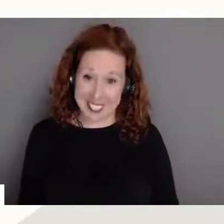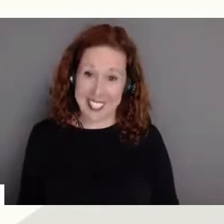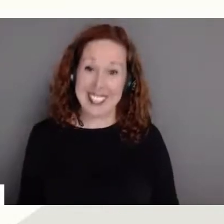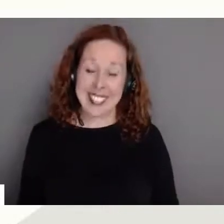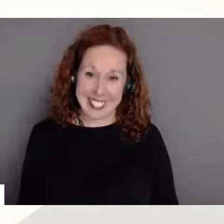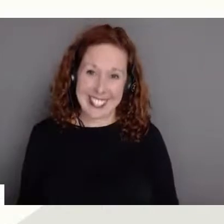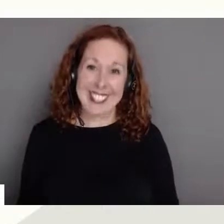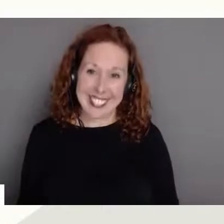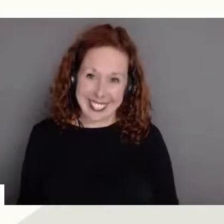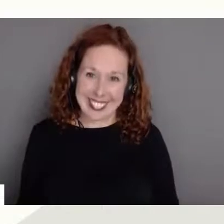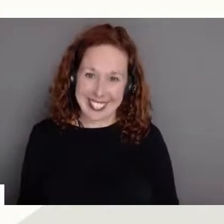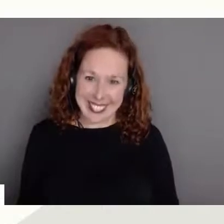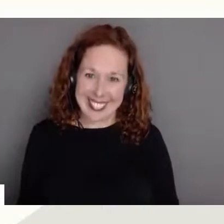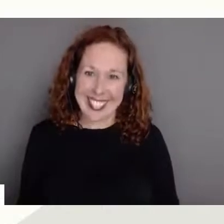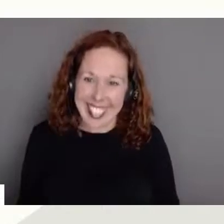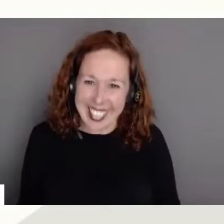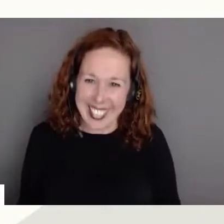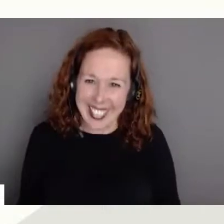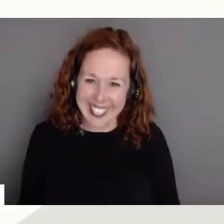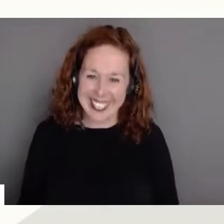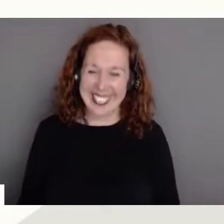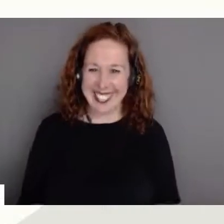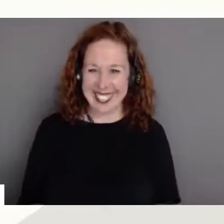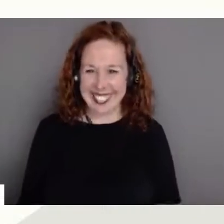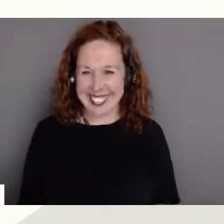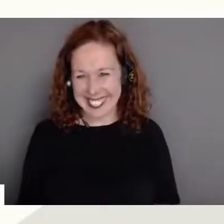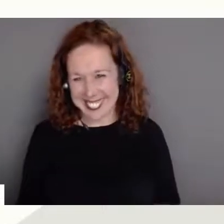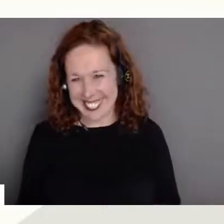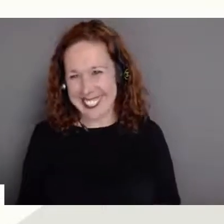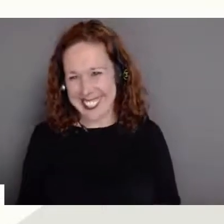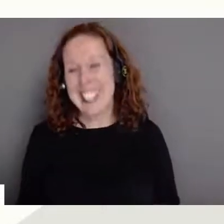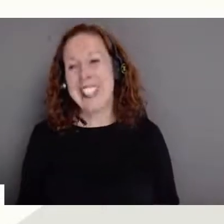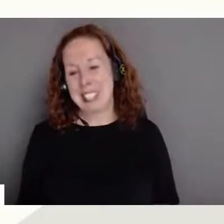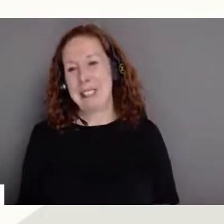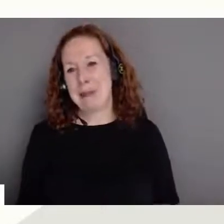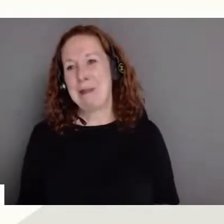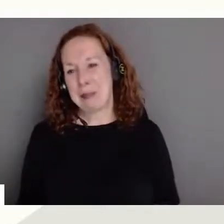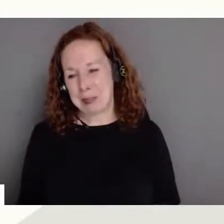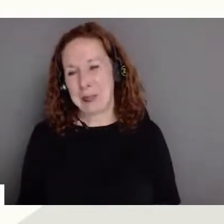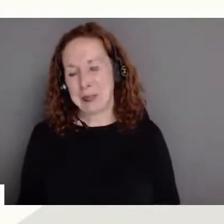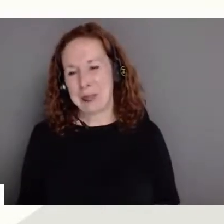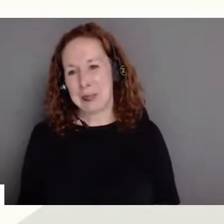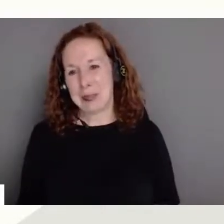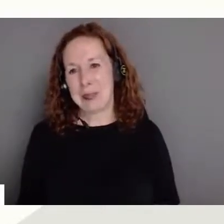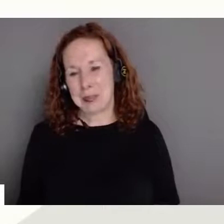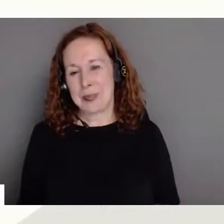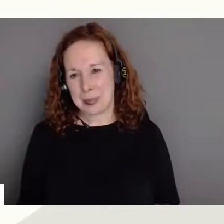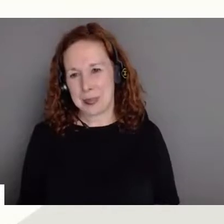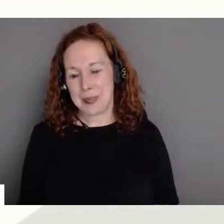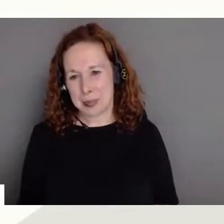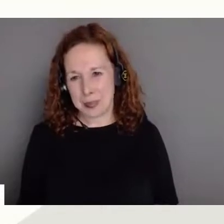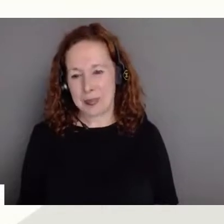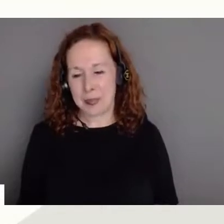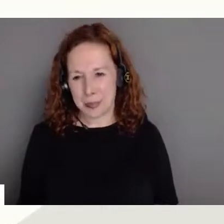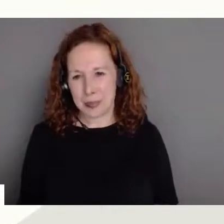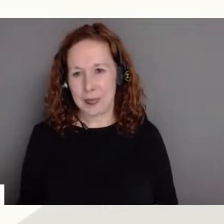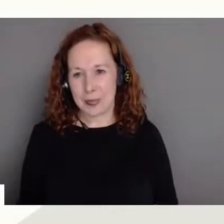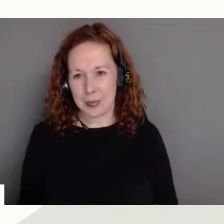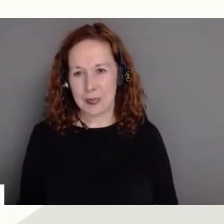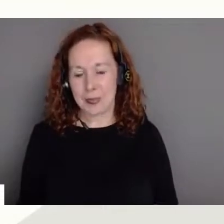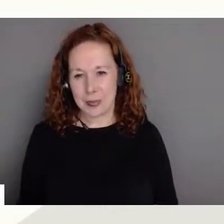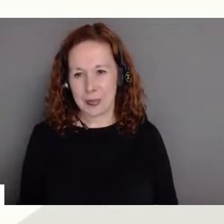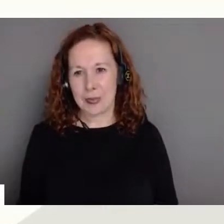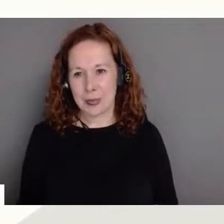right. Did you mean to say horse?" I don't think so. So, yeah, there is some errors that you experience in real time.